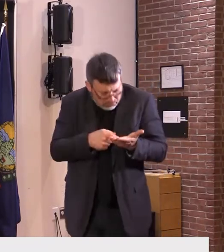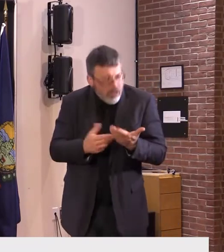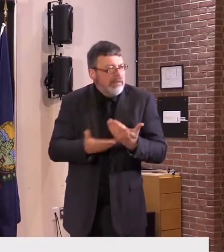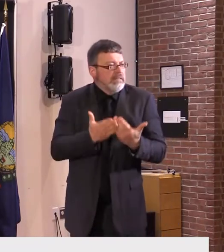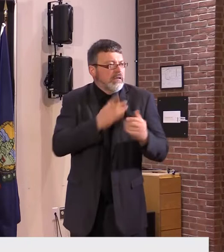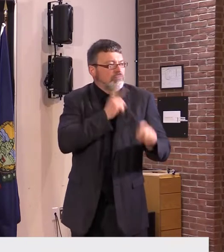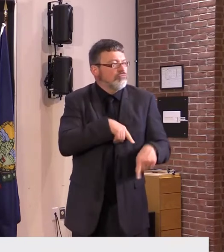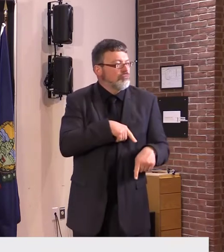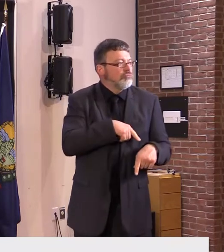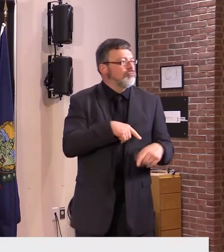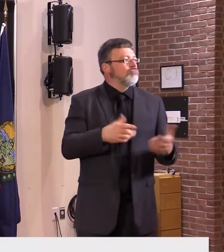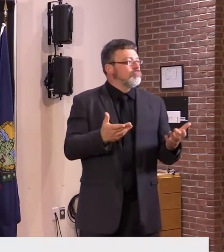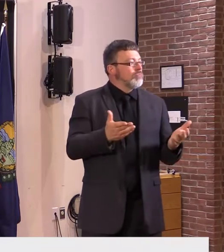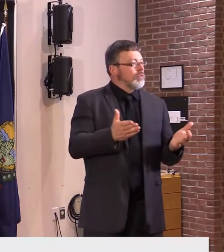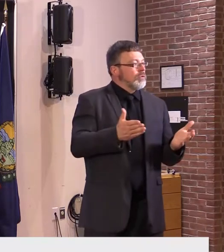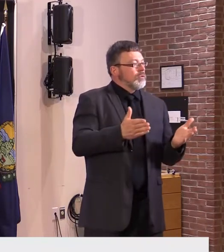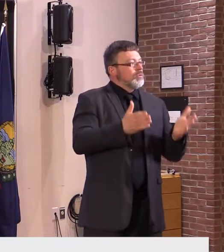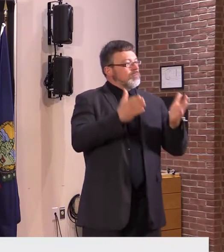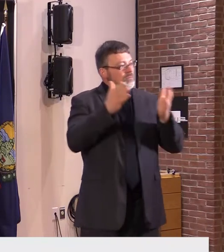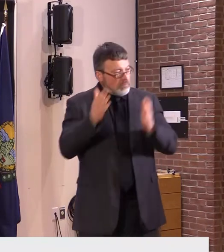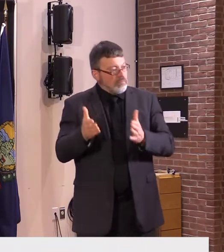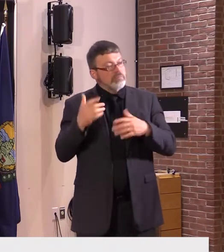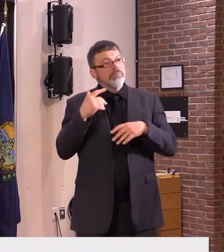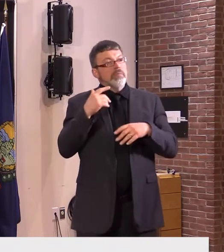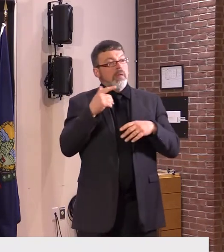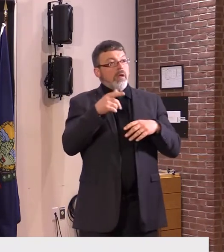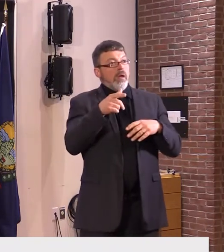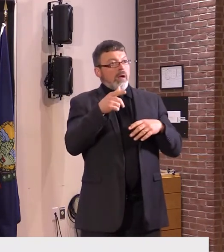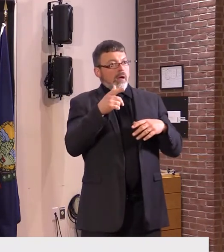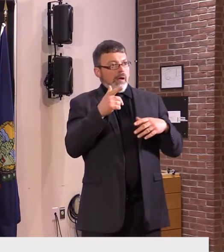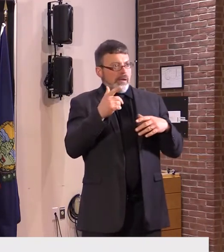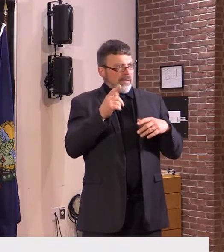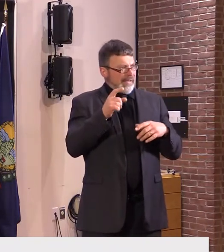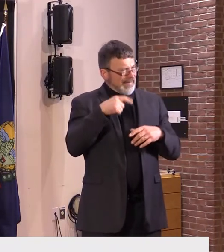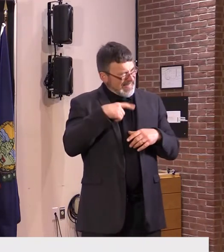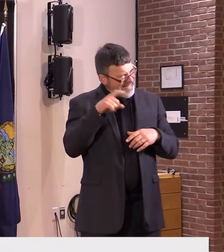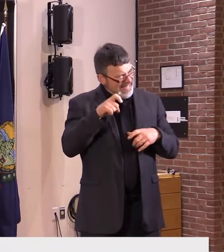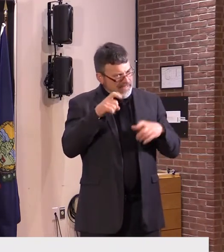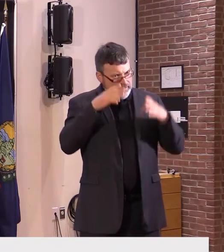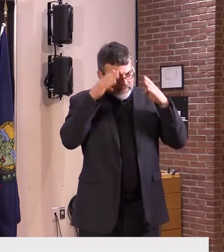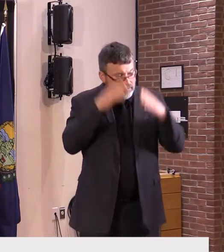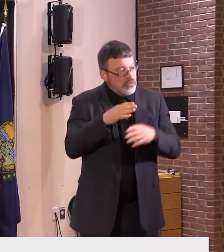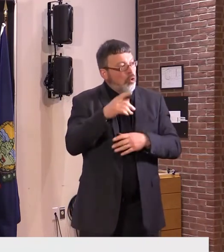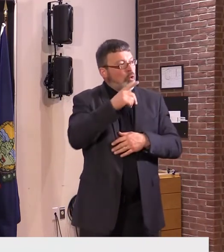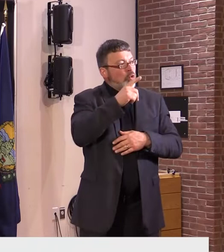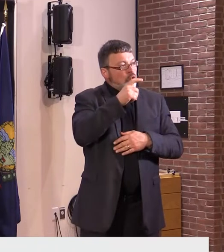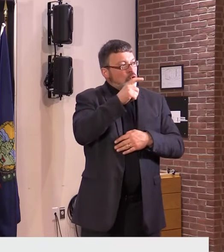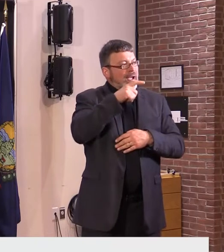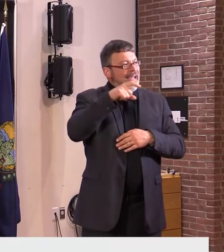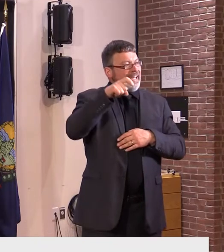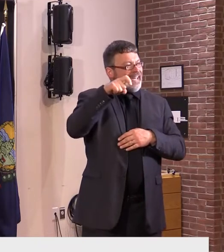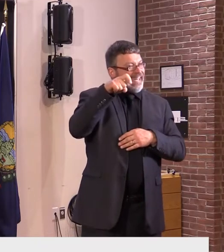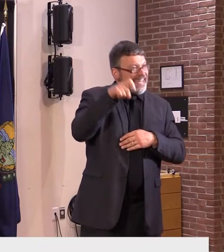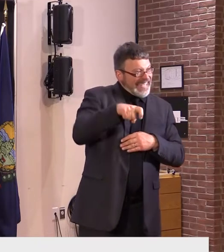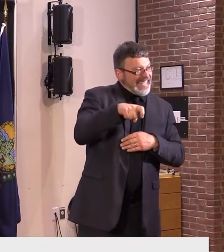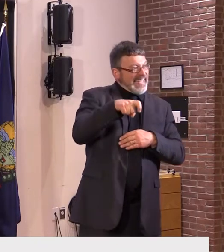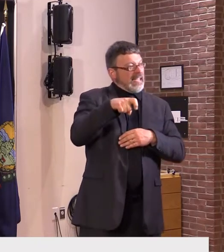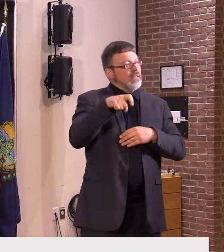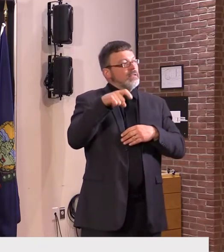test now, and those are people with symptoms or close contacts who are not up to date on their